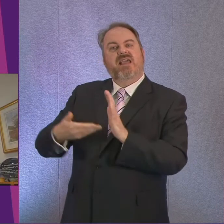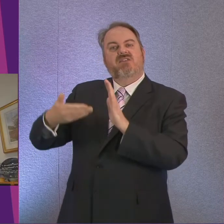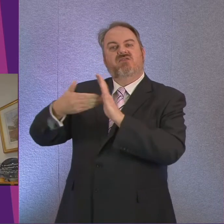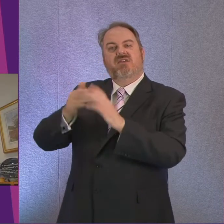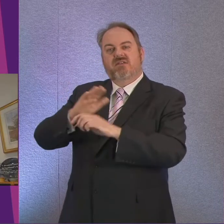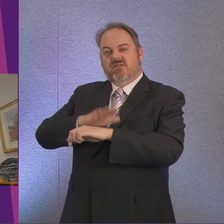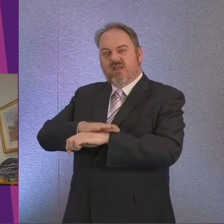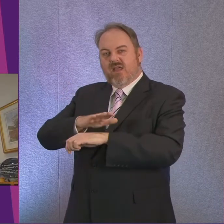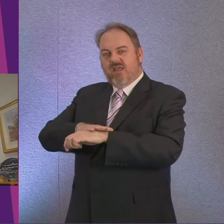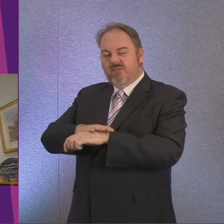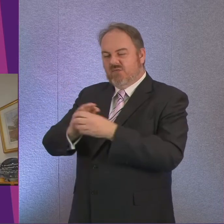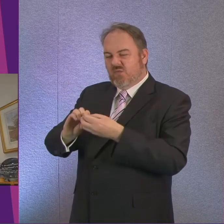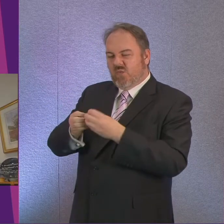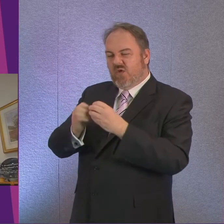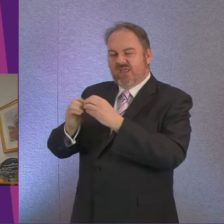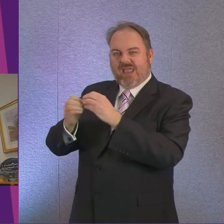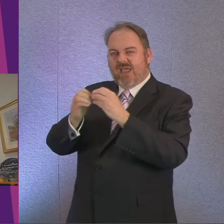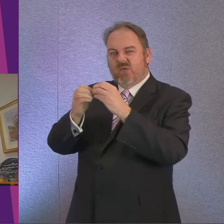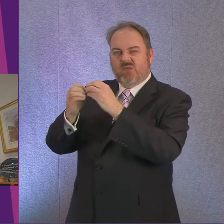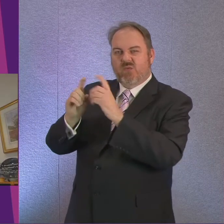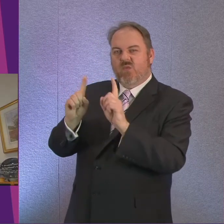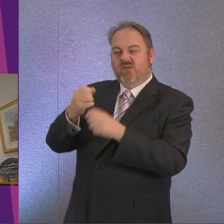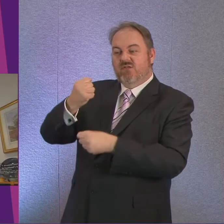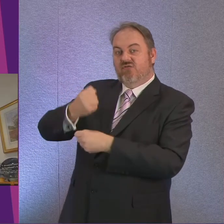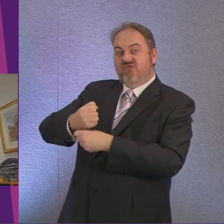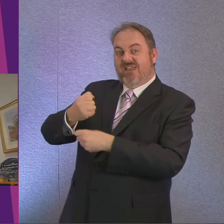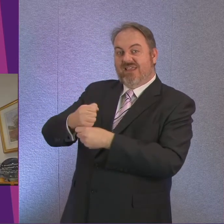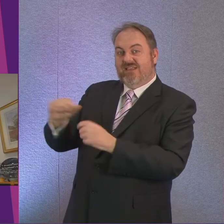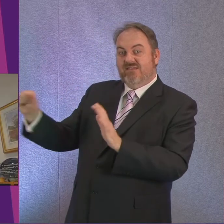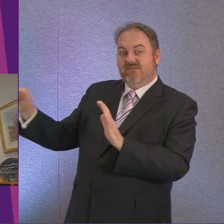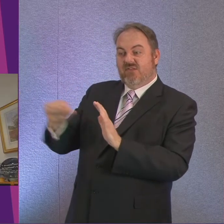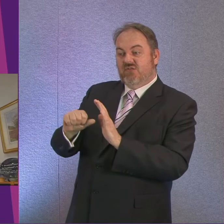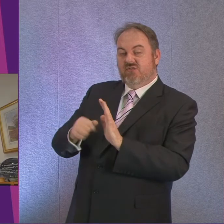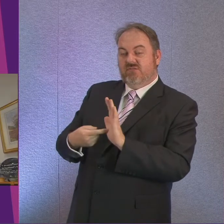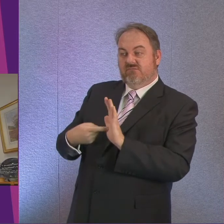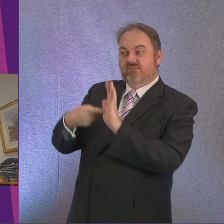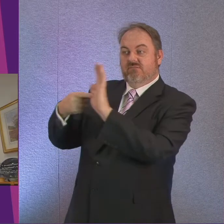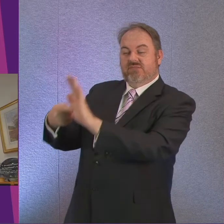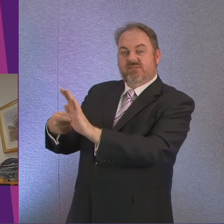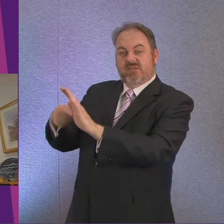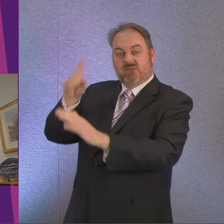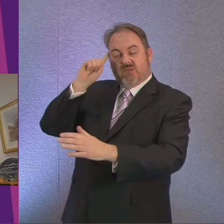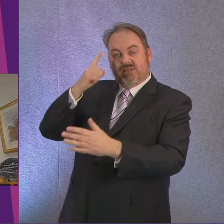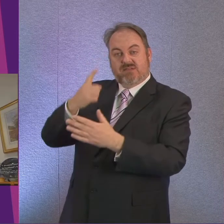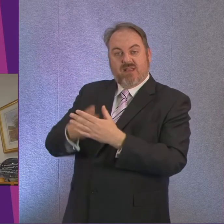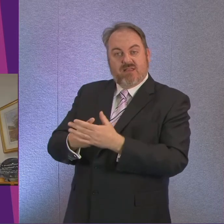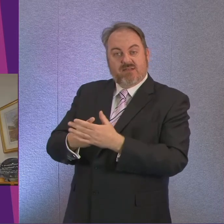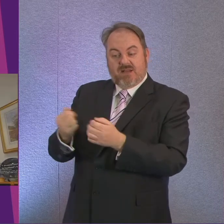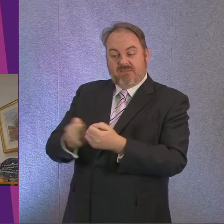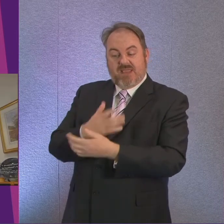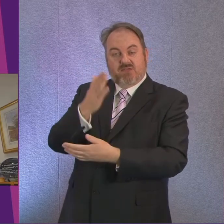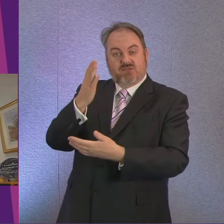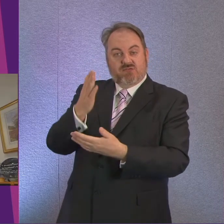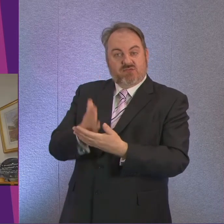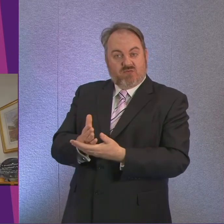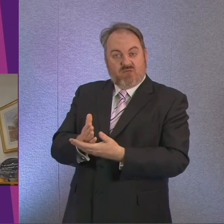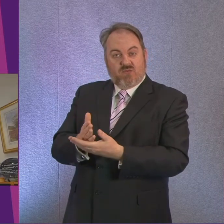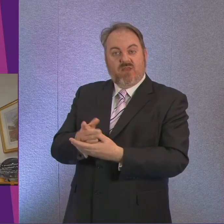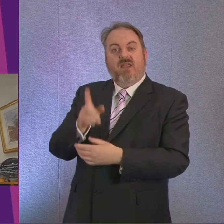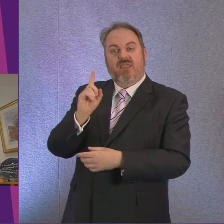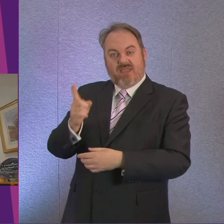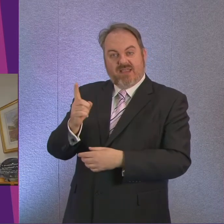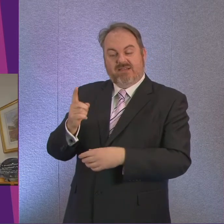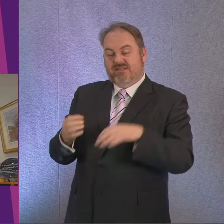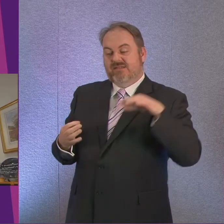those judgments to enable the assessment process to be able to come to a conclusion and for certification to be